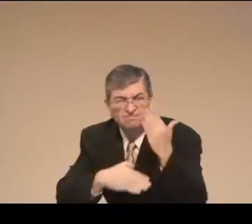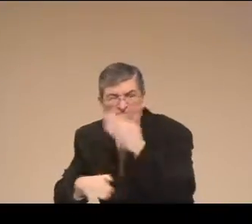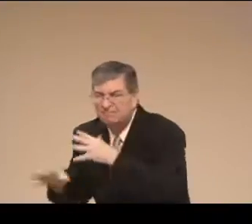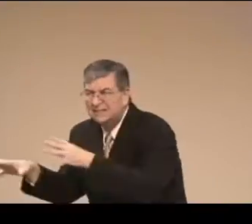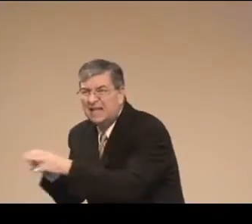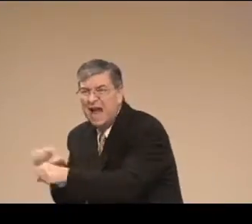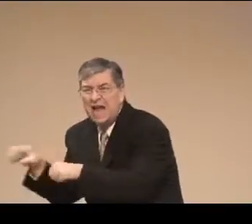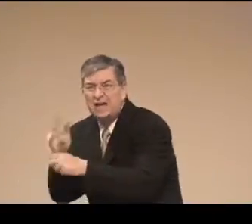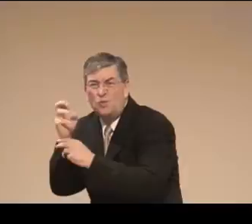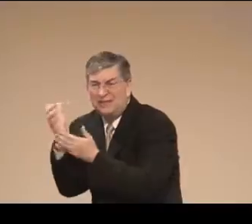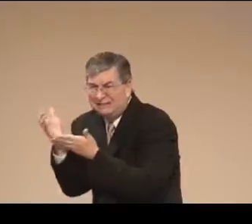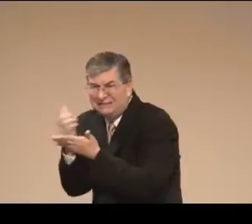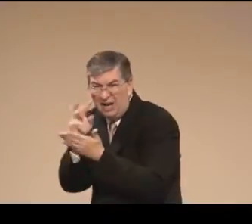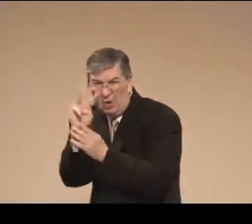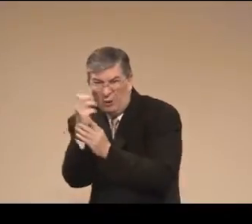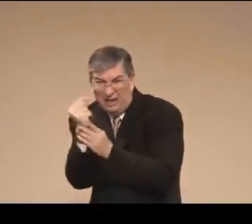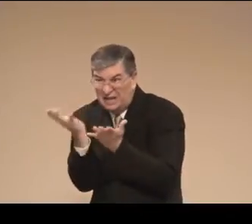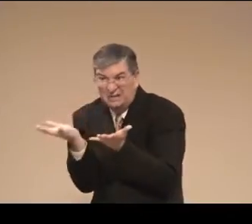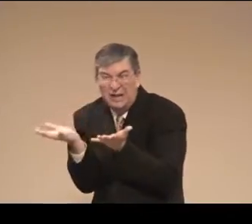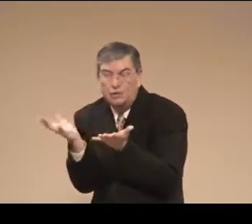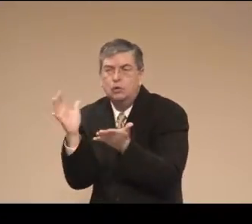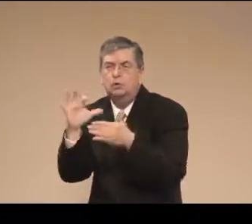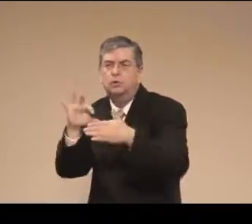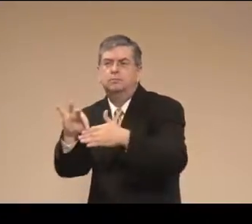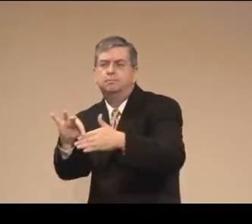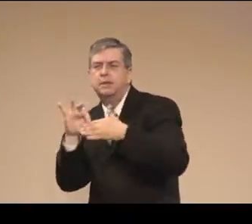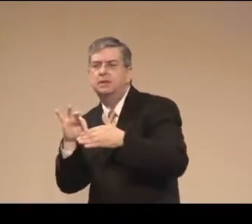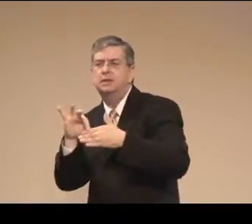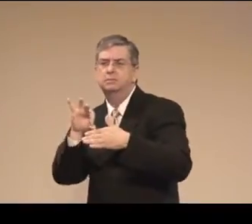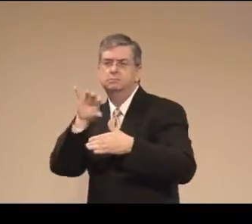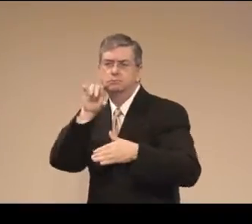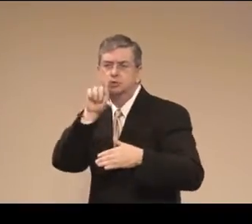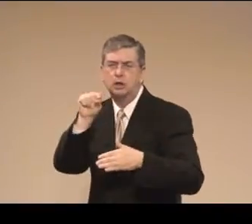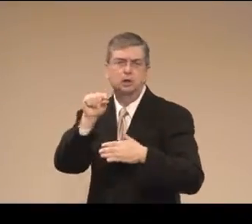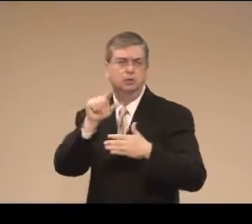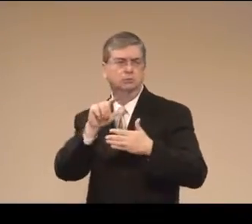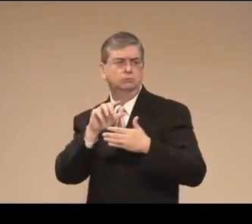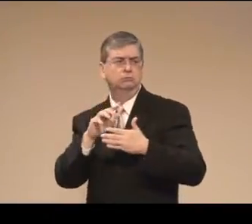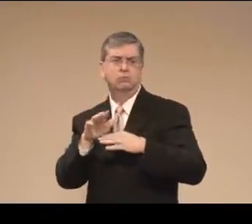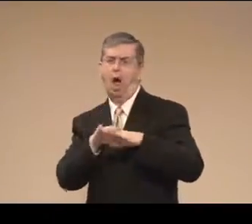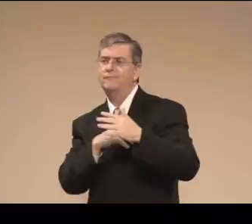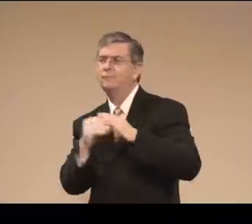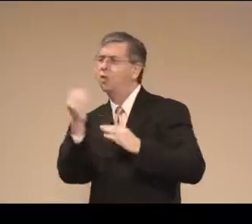No, they didn't. They had to, all he did was he had this little bit of wheat.